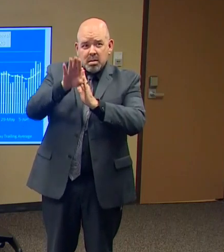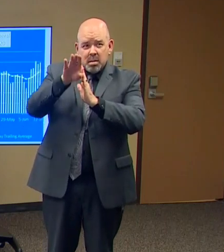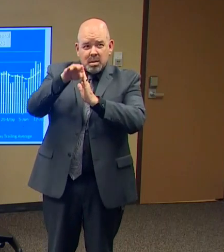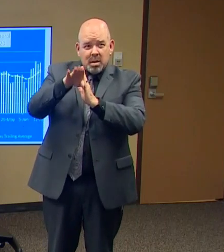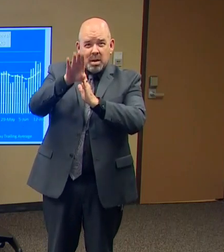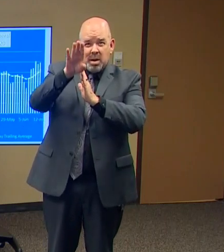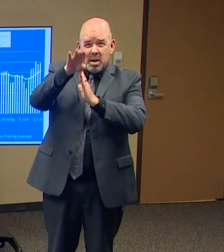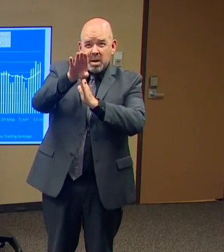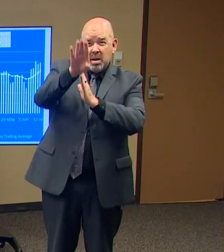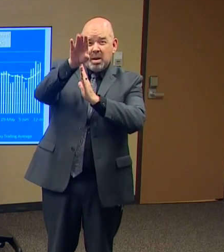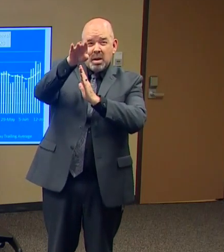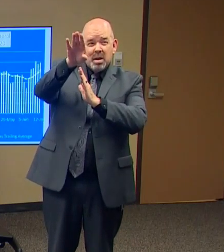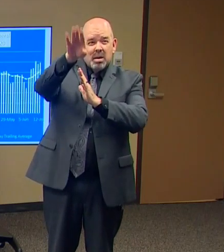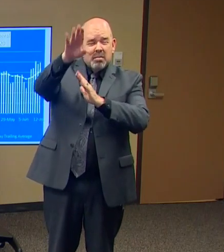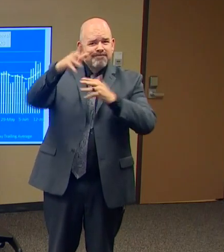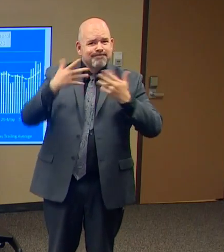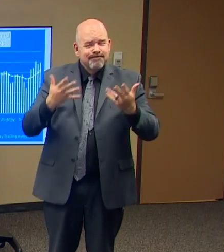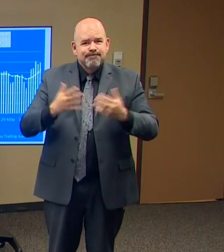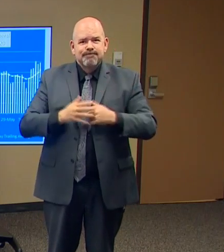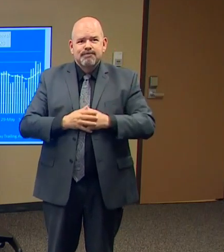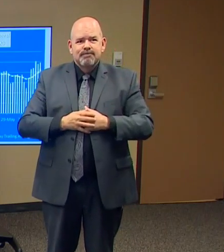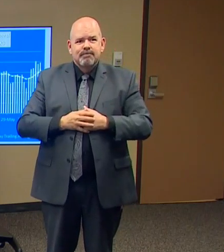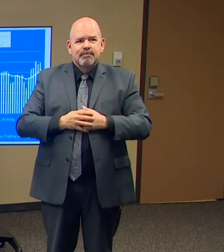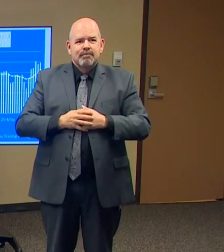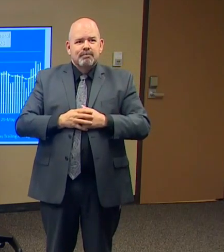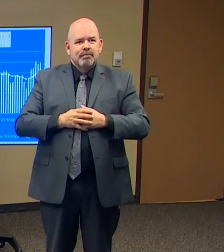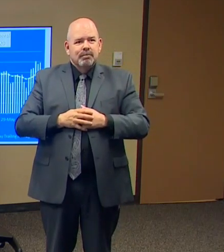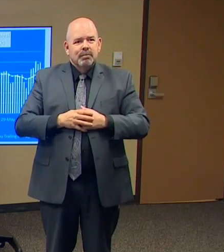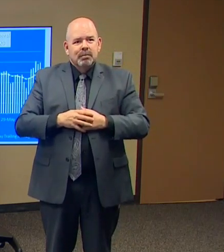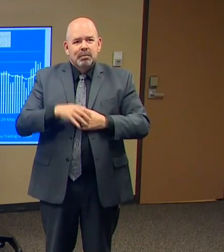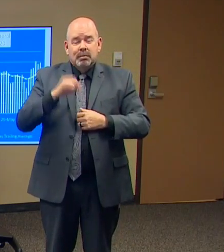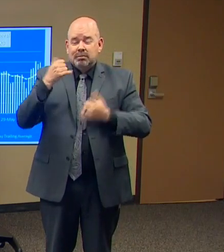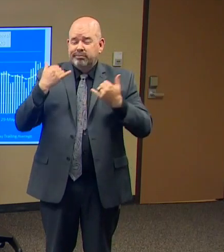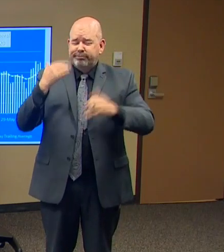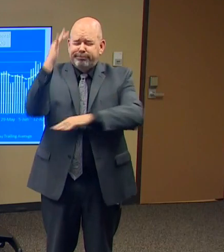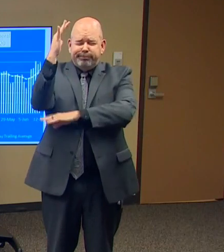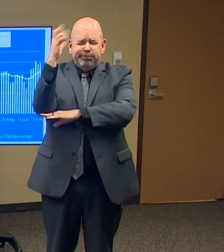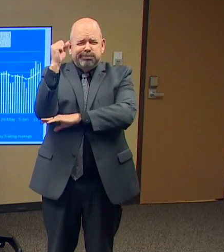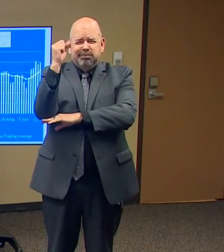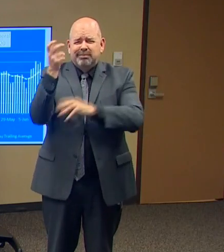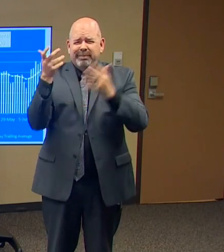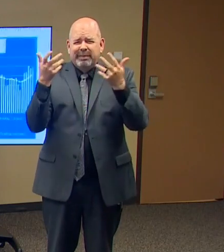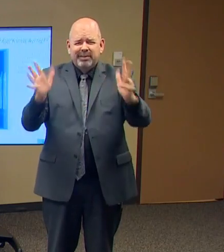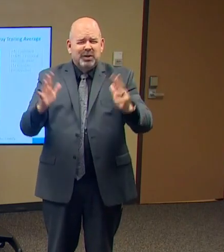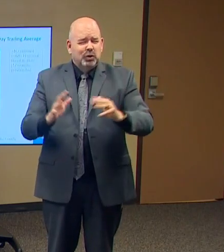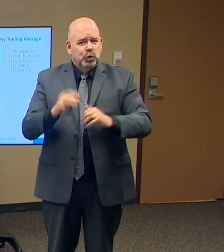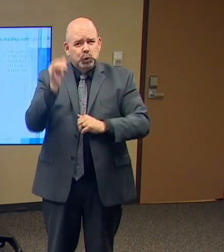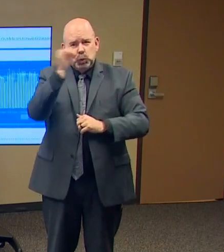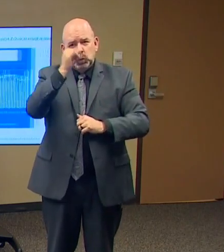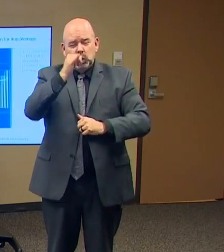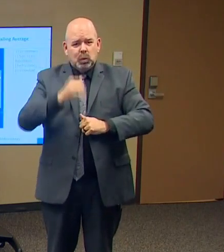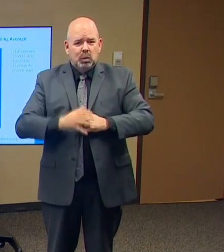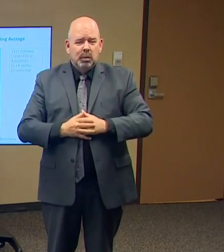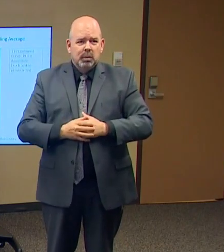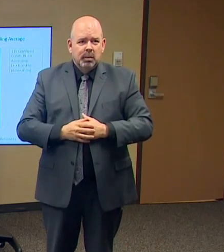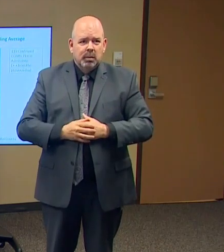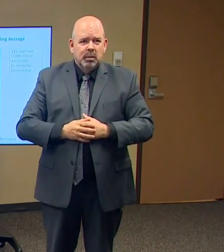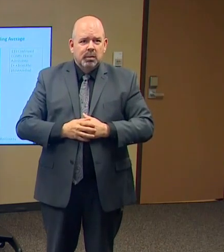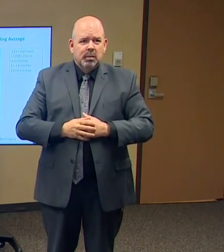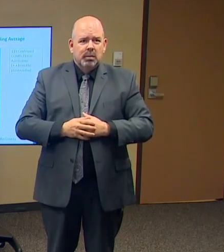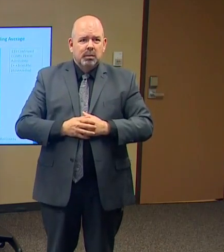the judge mentioned, are some of the highest we've seen. Then the next one is for the